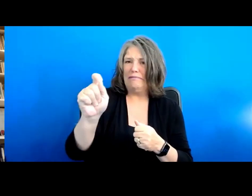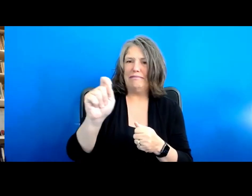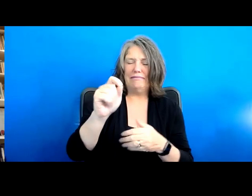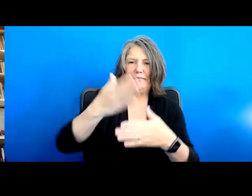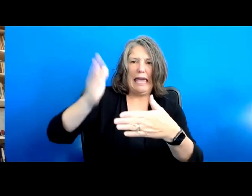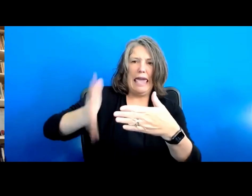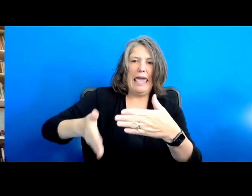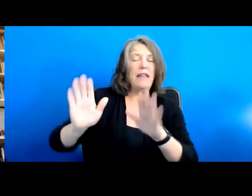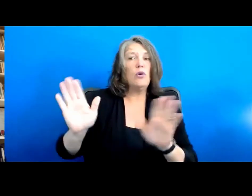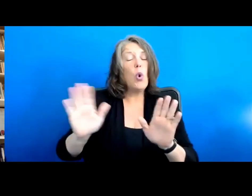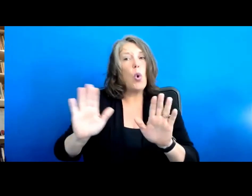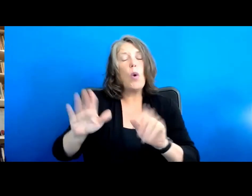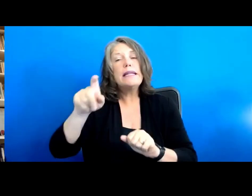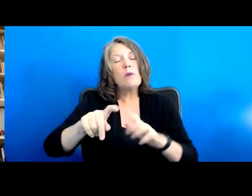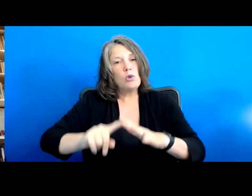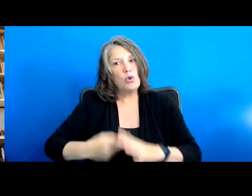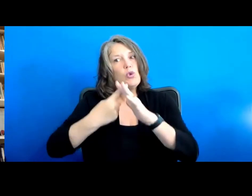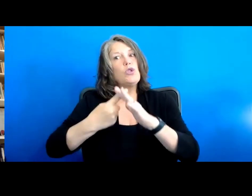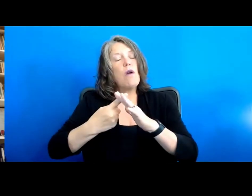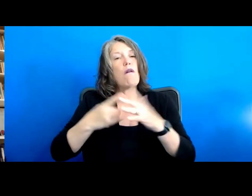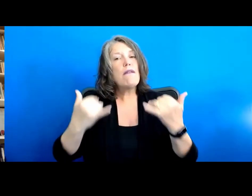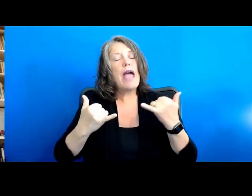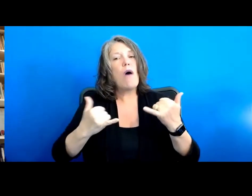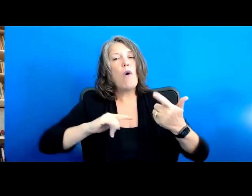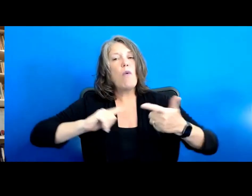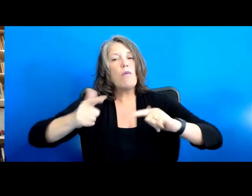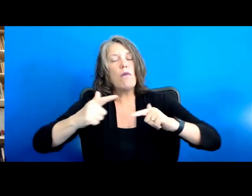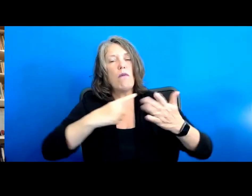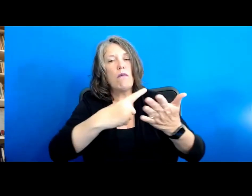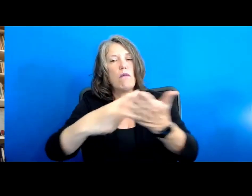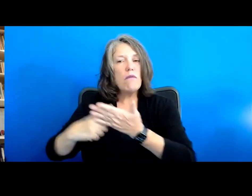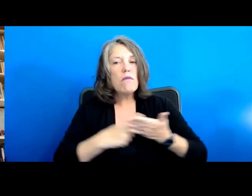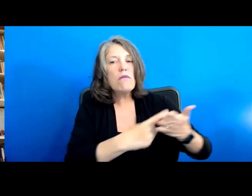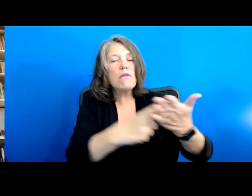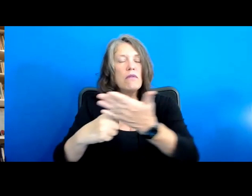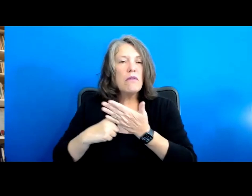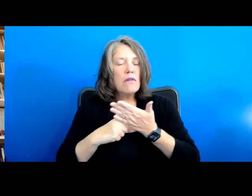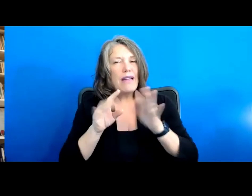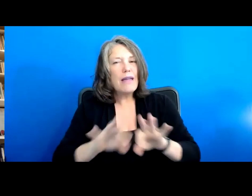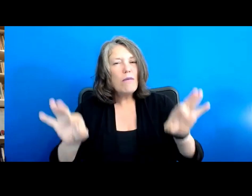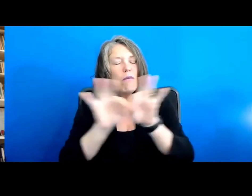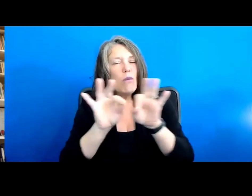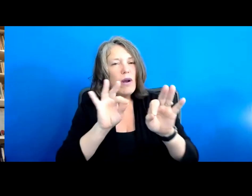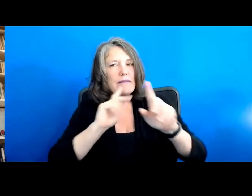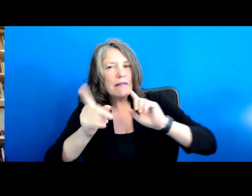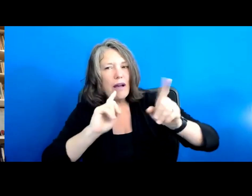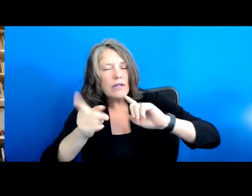supposed to trigger an interactive dialogue, a very important conversation at